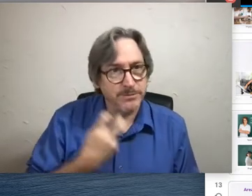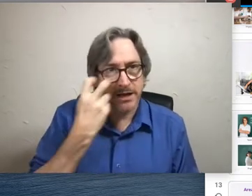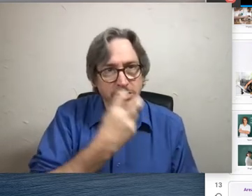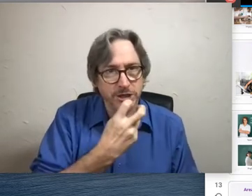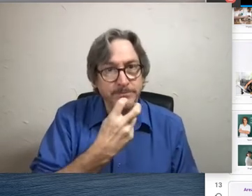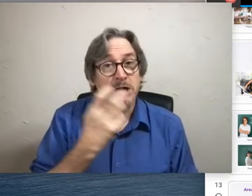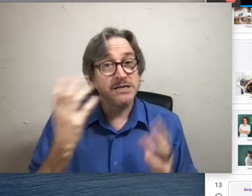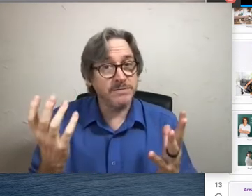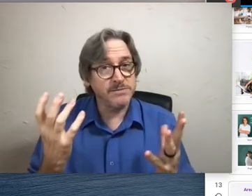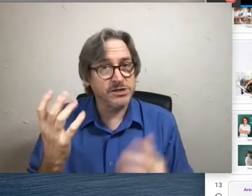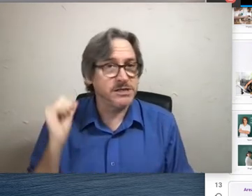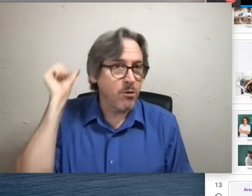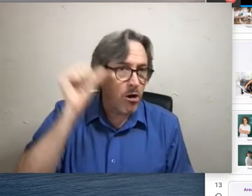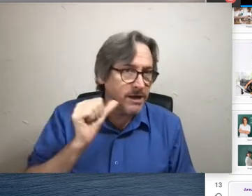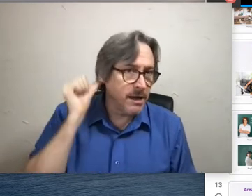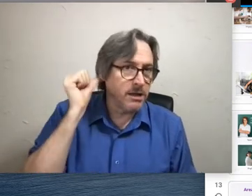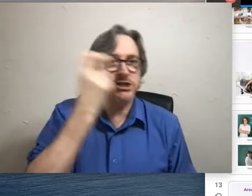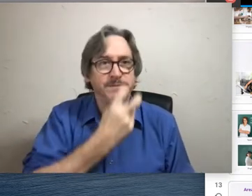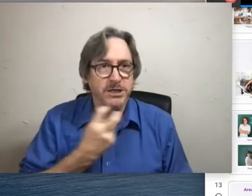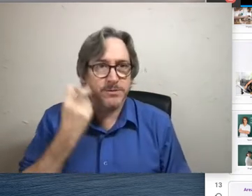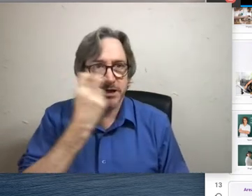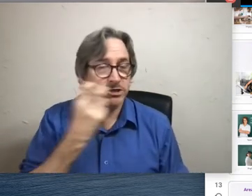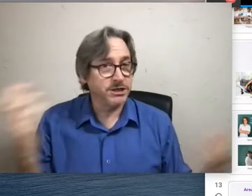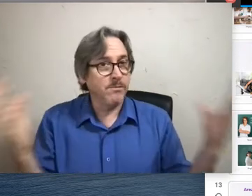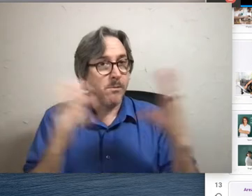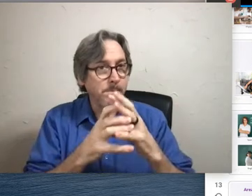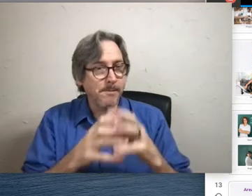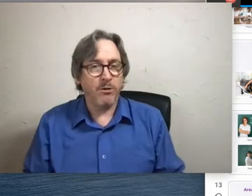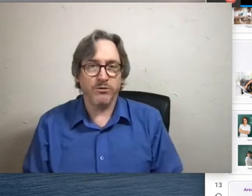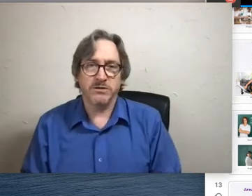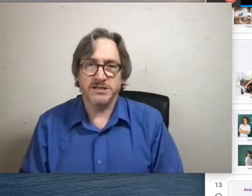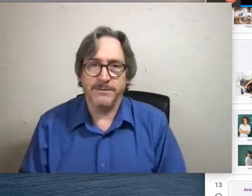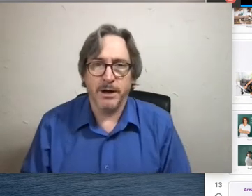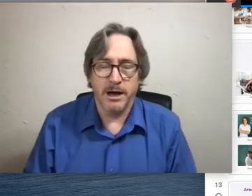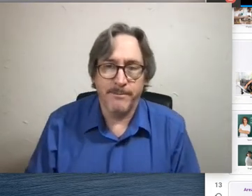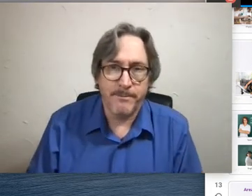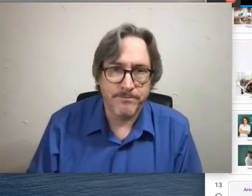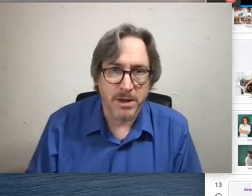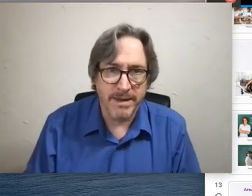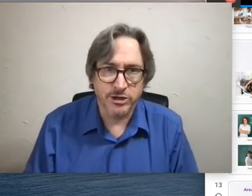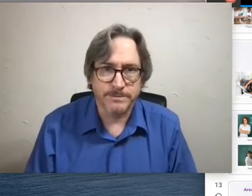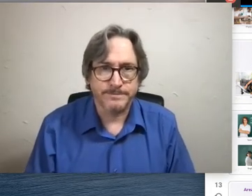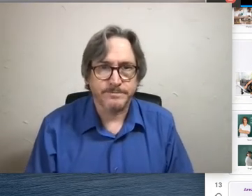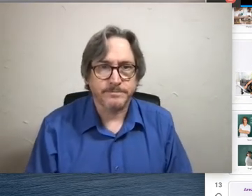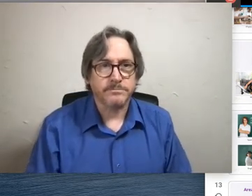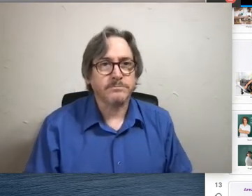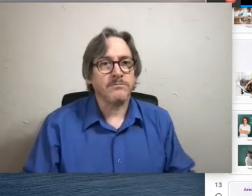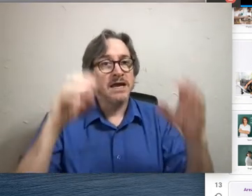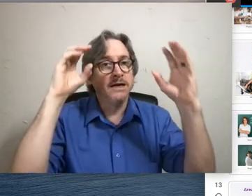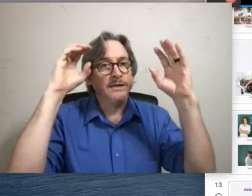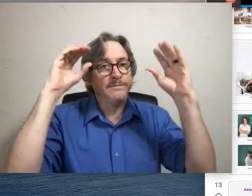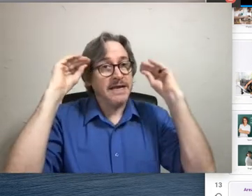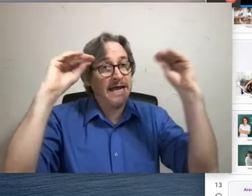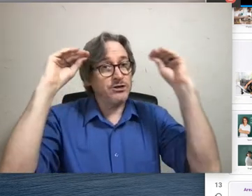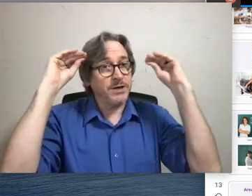speech pathology. Sometimes you'll see them audiology, speech pathology, both in the same major.